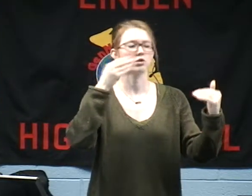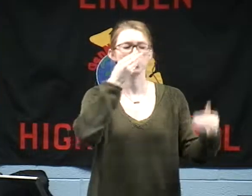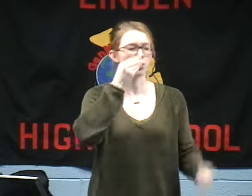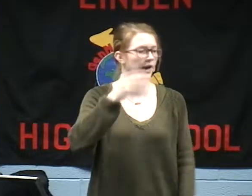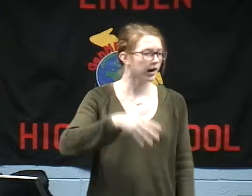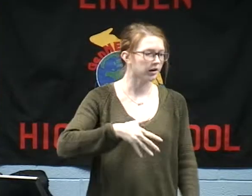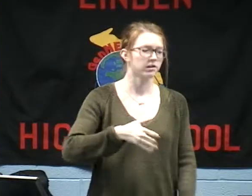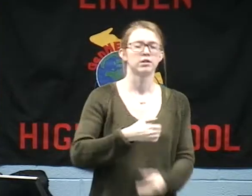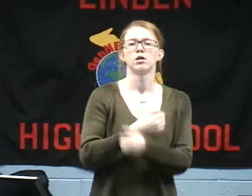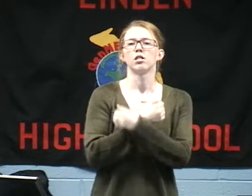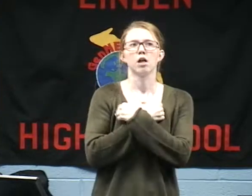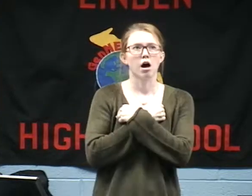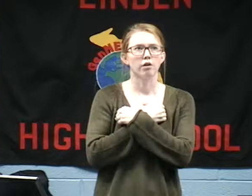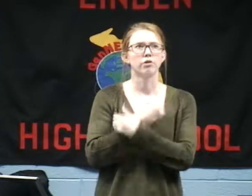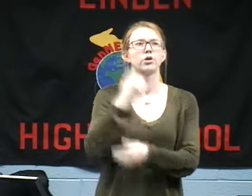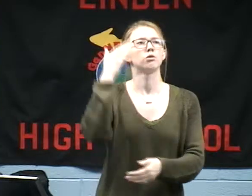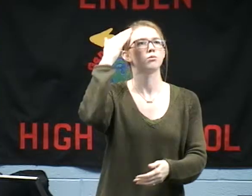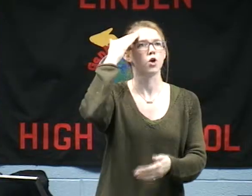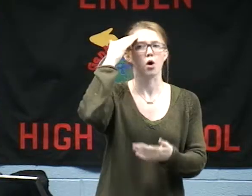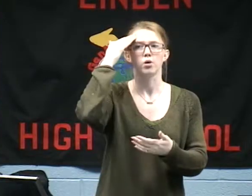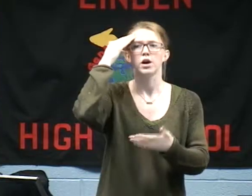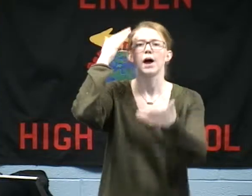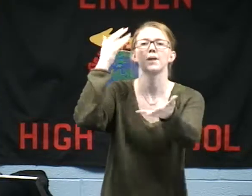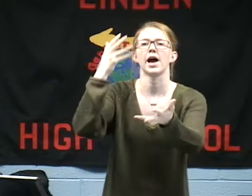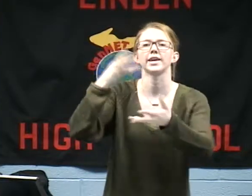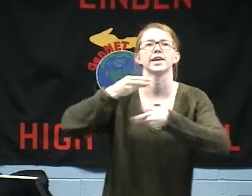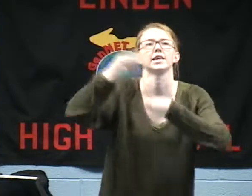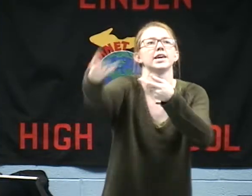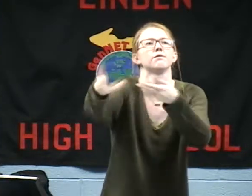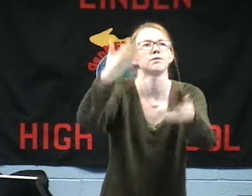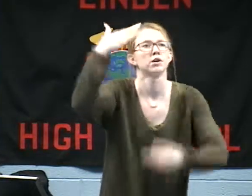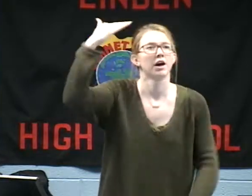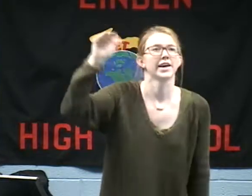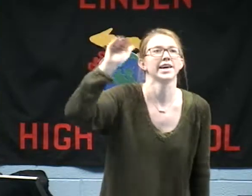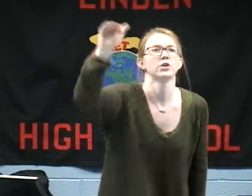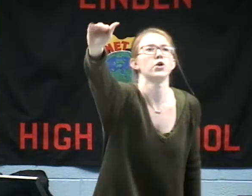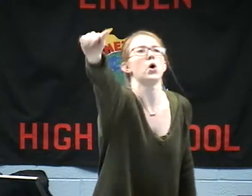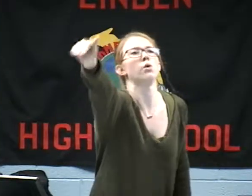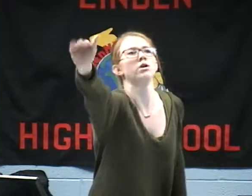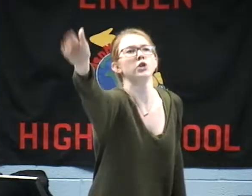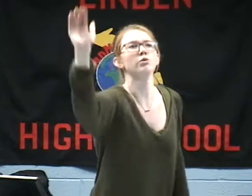don't care, love, no. I can't know. You know.